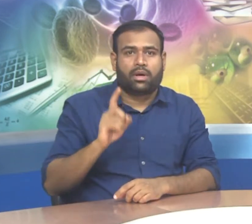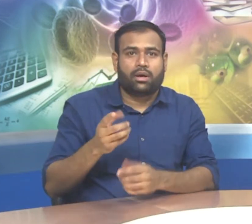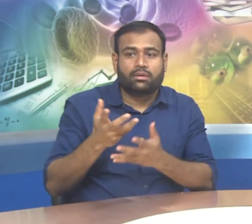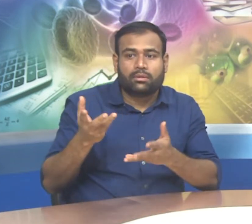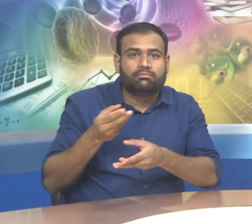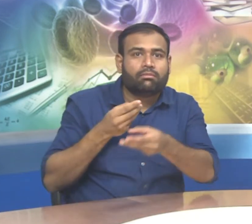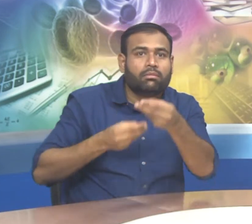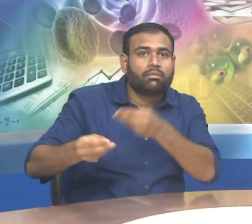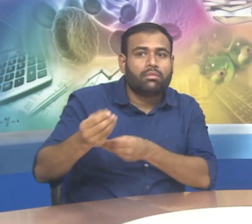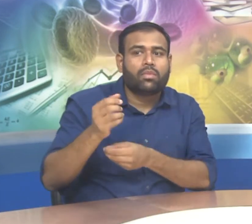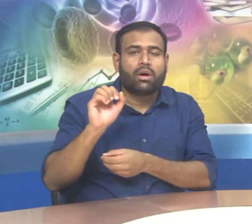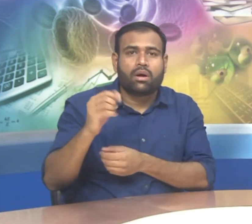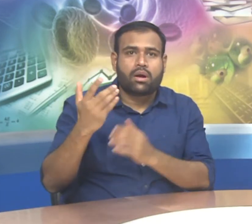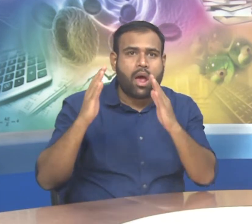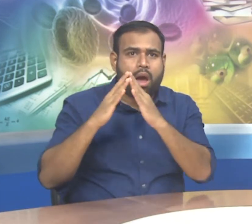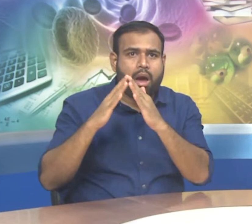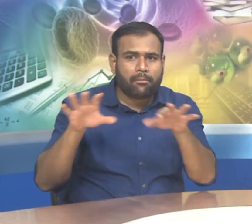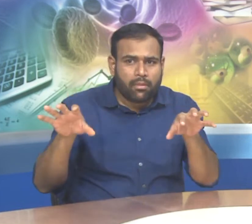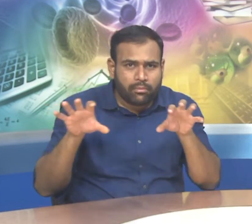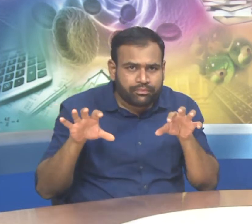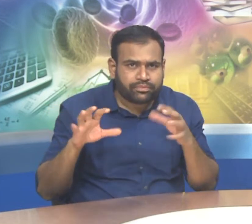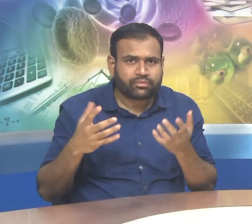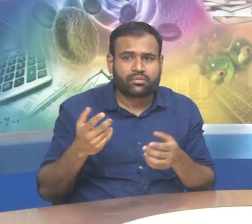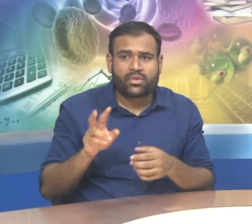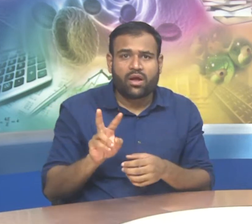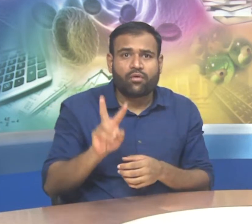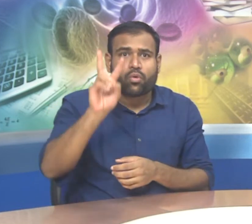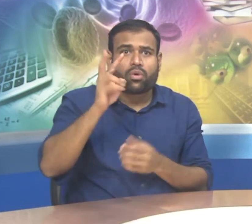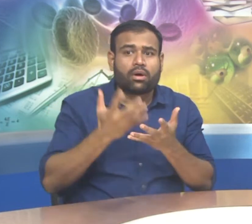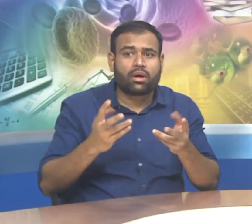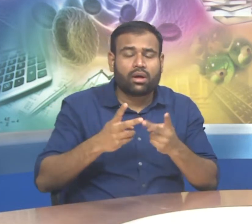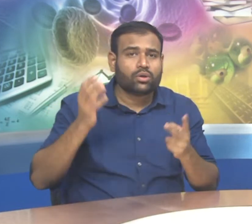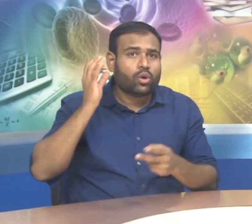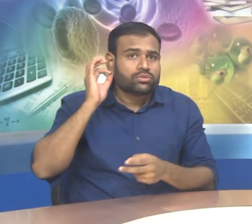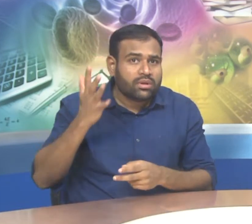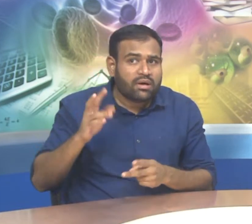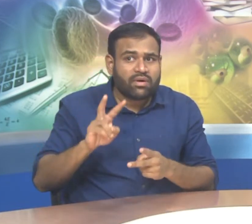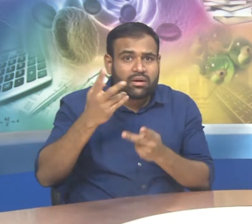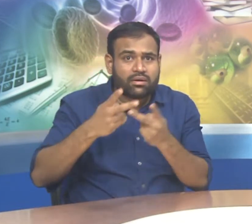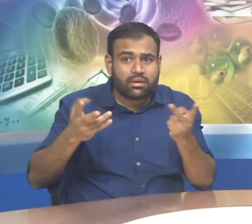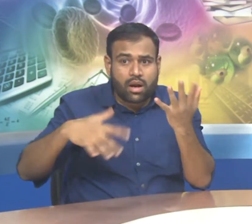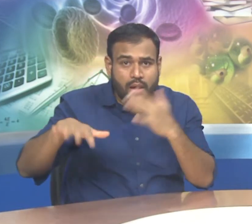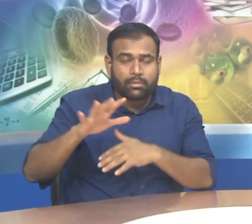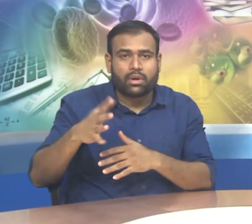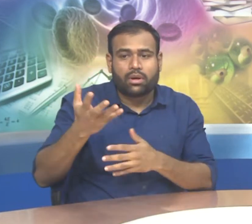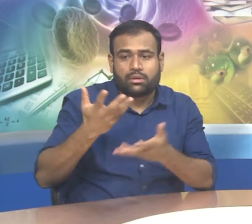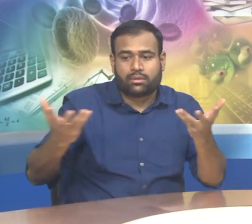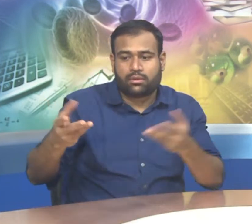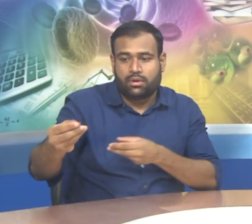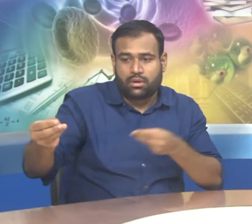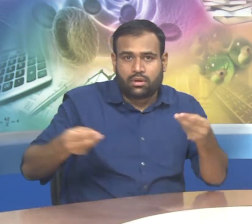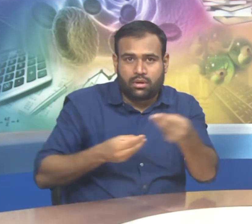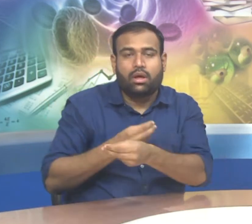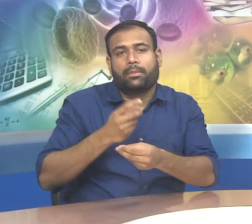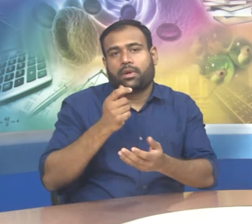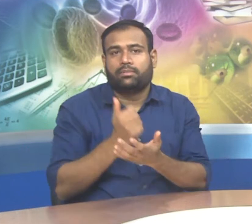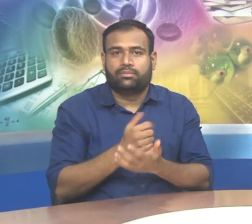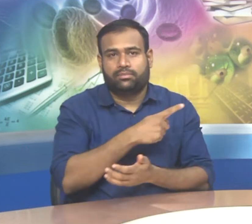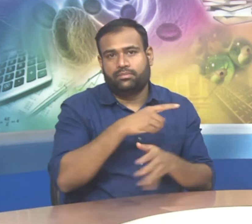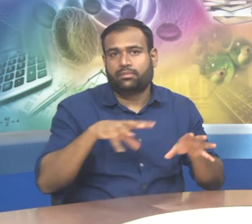of loan by putting some of our property papers or any jewelry. So